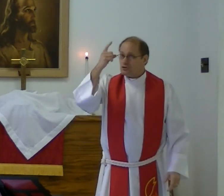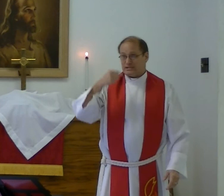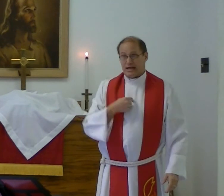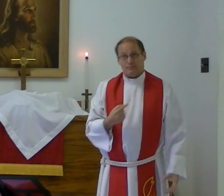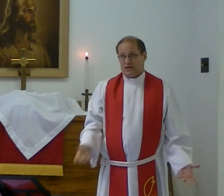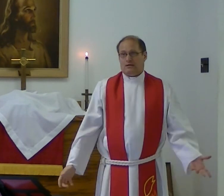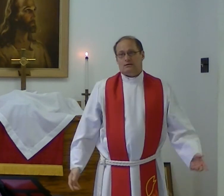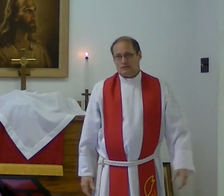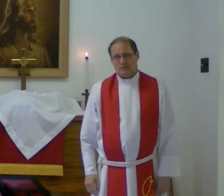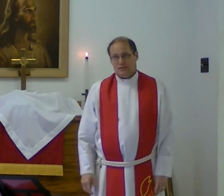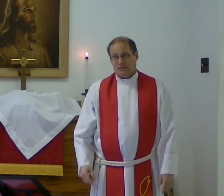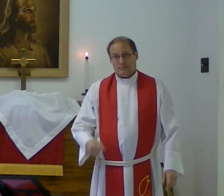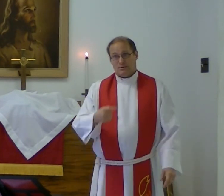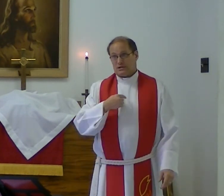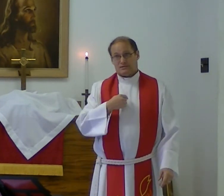understand me. because